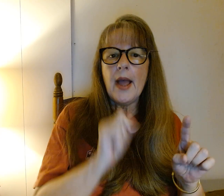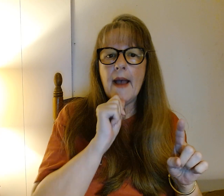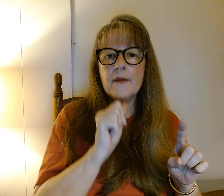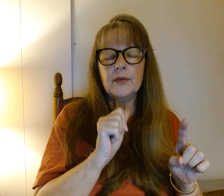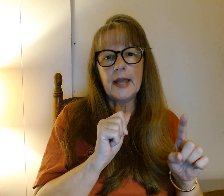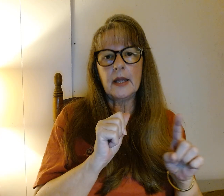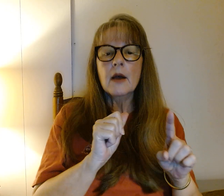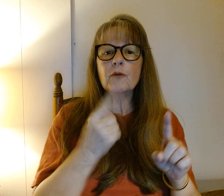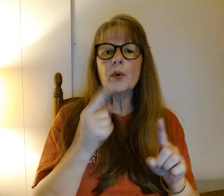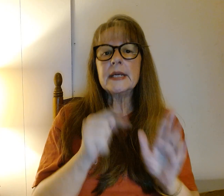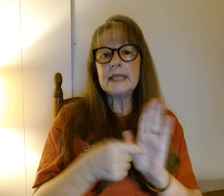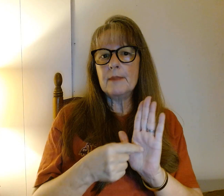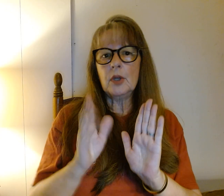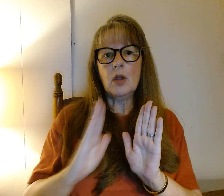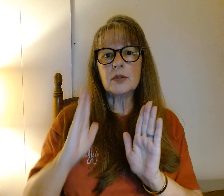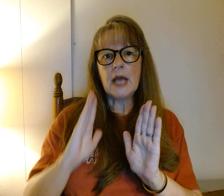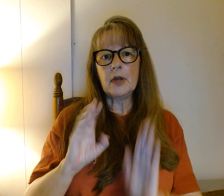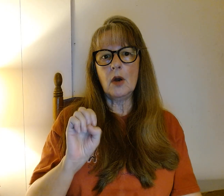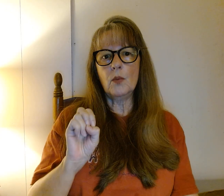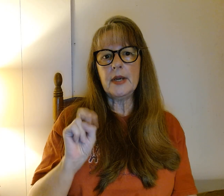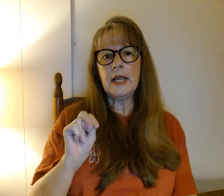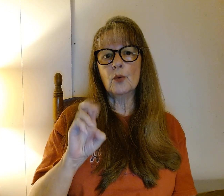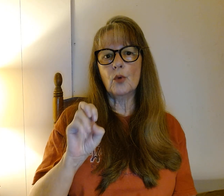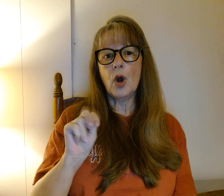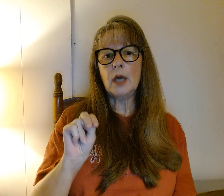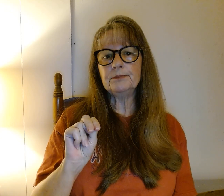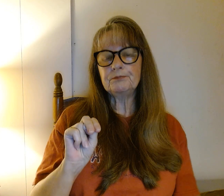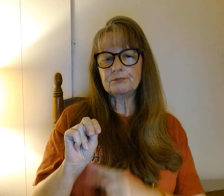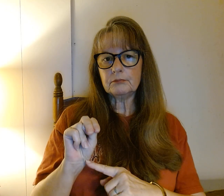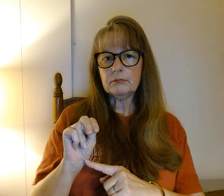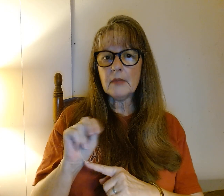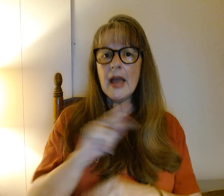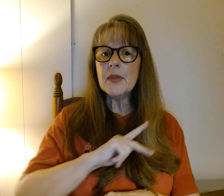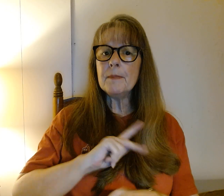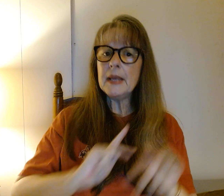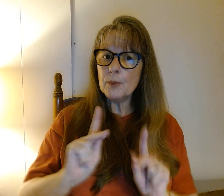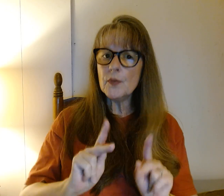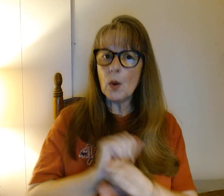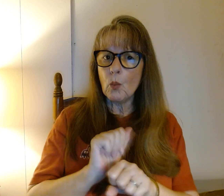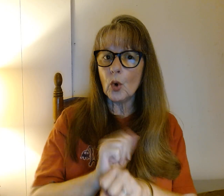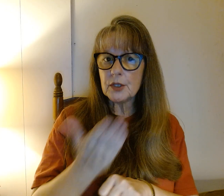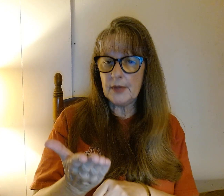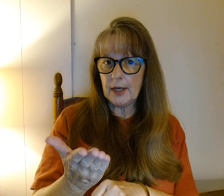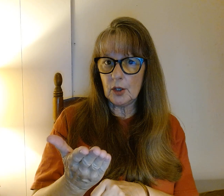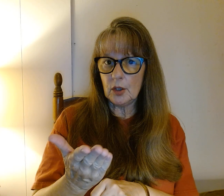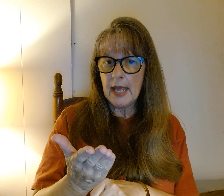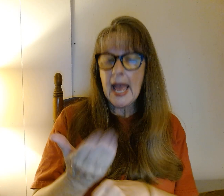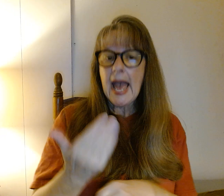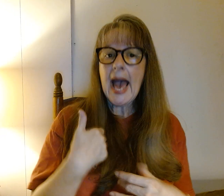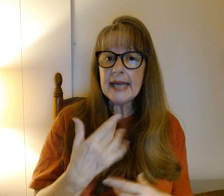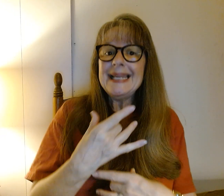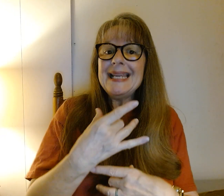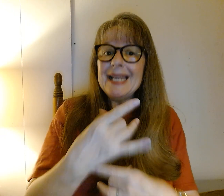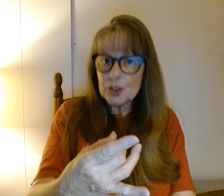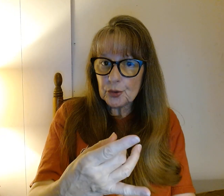have, like, for example, a long time ago when Enron and the people that worked there had an interest